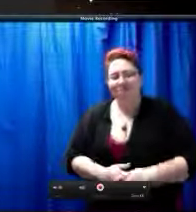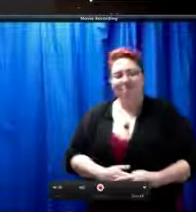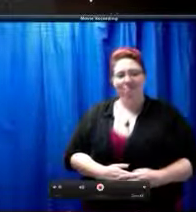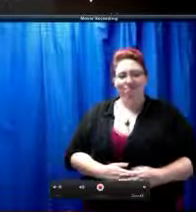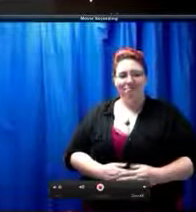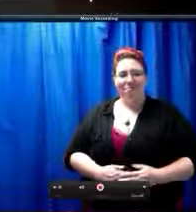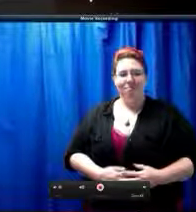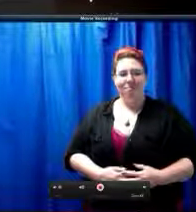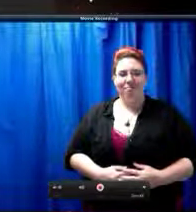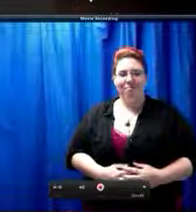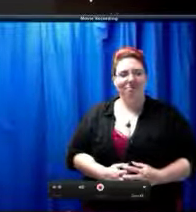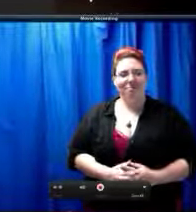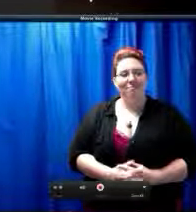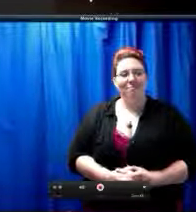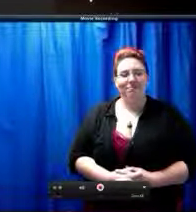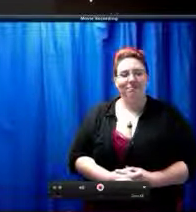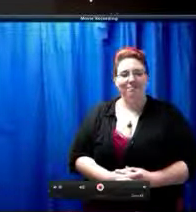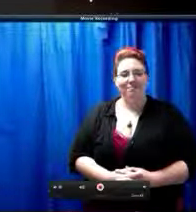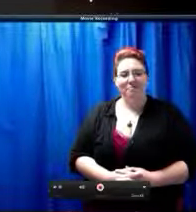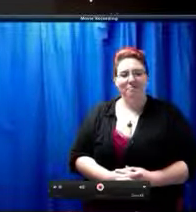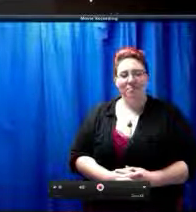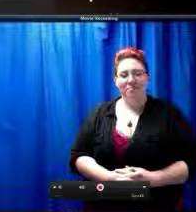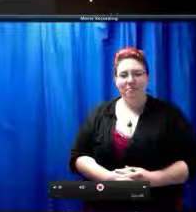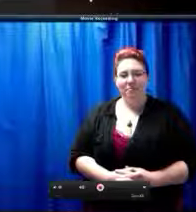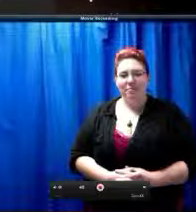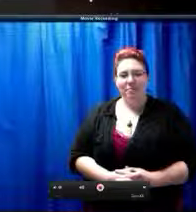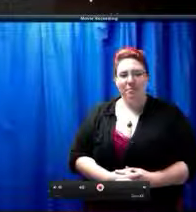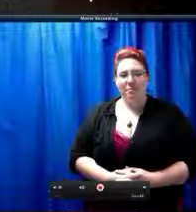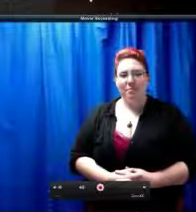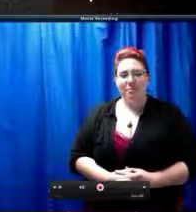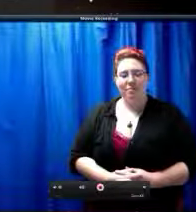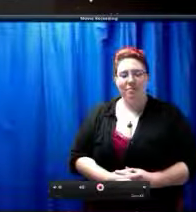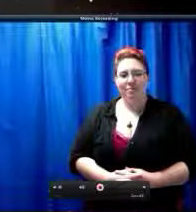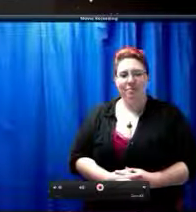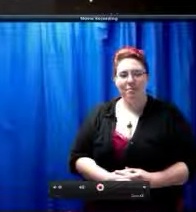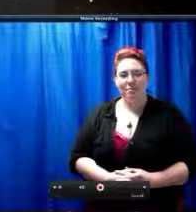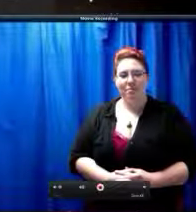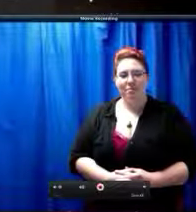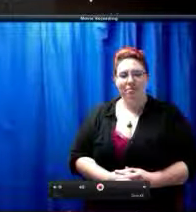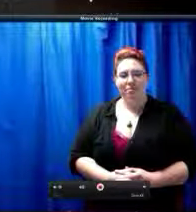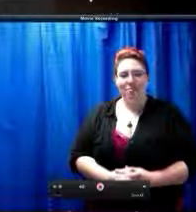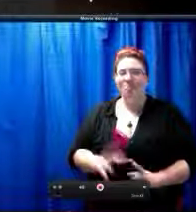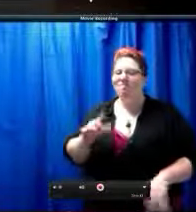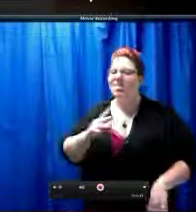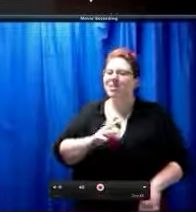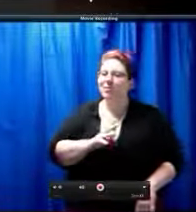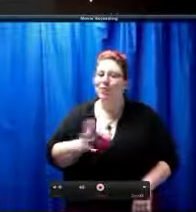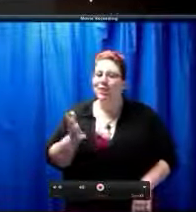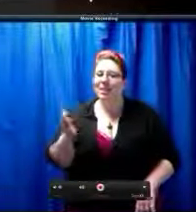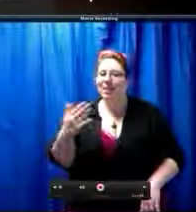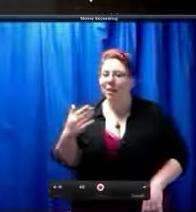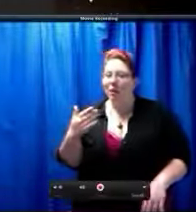Sit all the way back, Camilla. It's all good. You're good. Okay, I can barely get these glasses on.